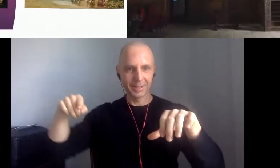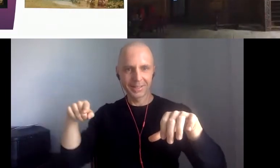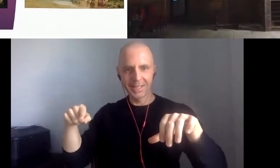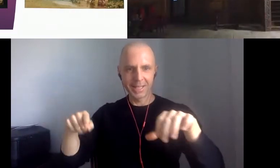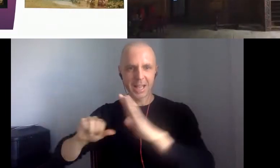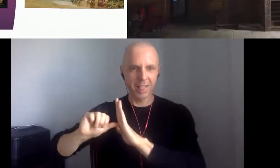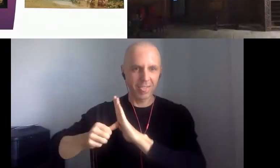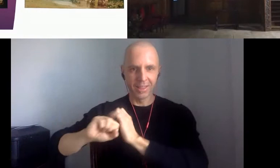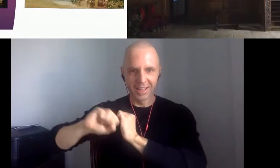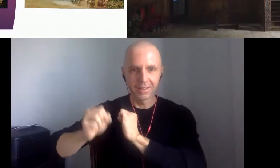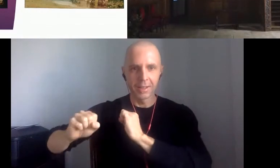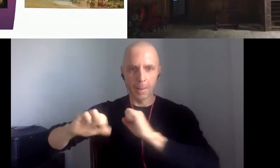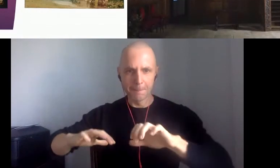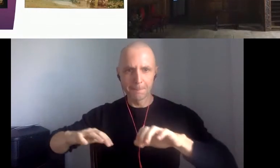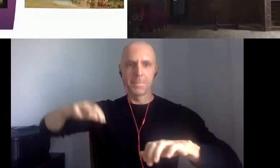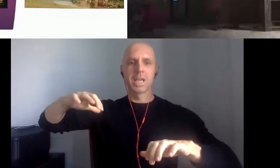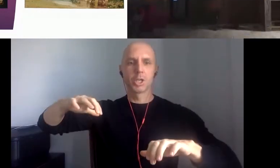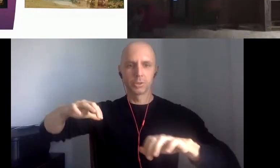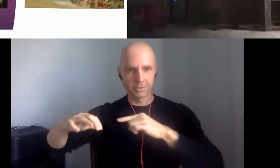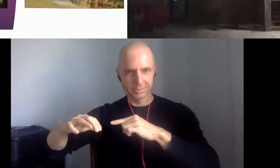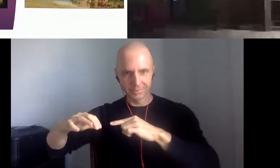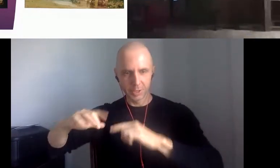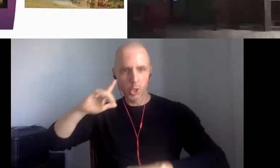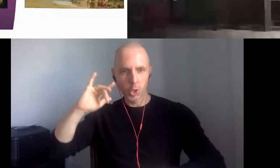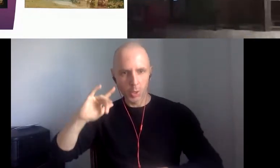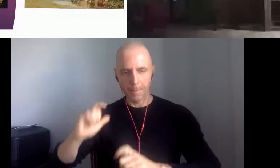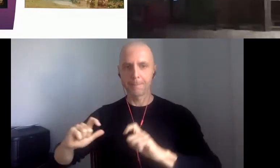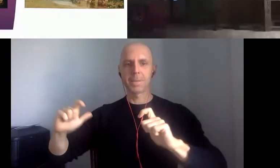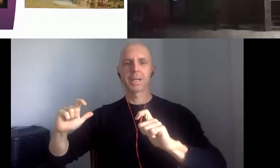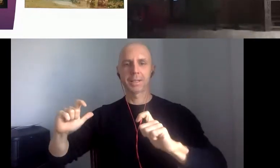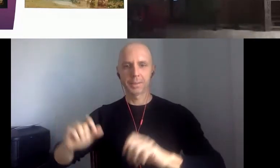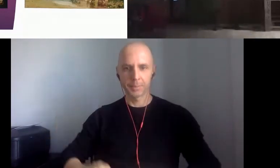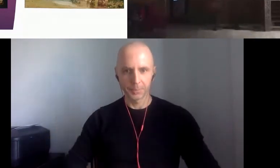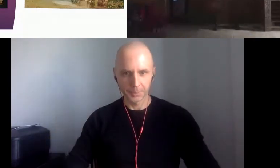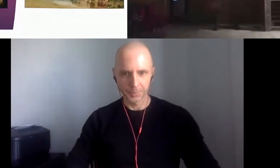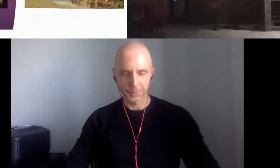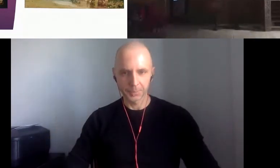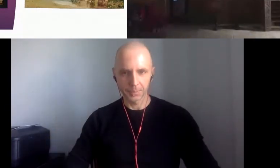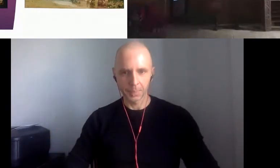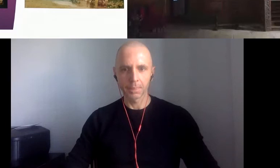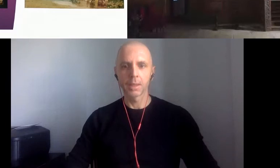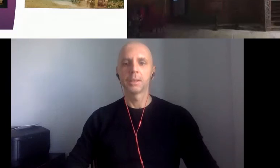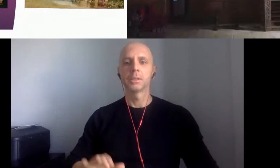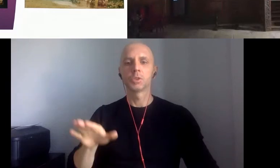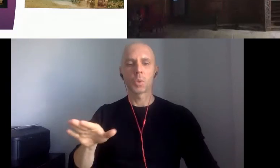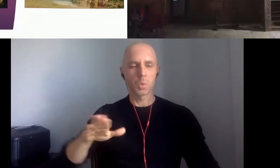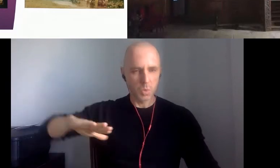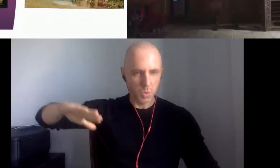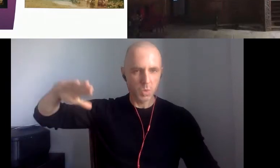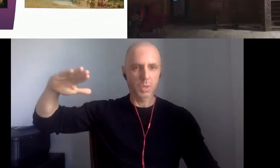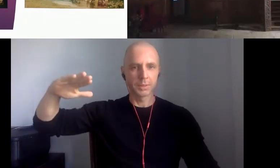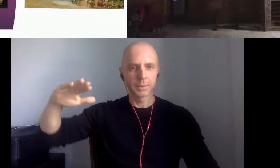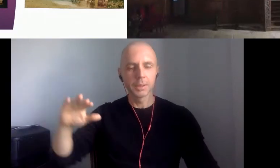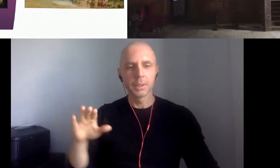castle itself somewhat indistinct and sort of squashed into one little segment of the sheet.